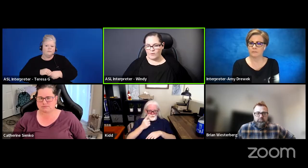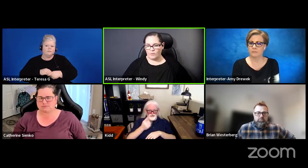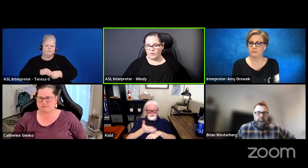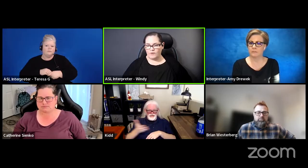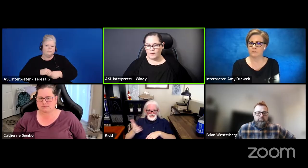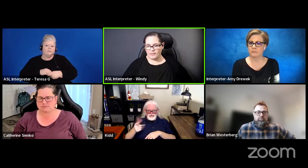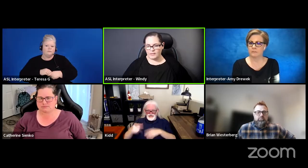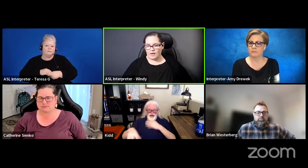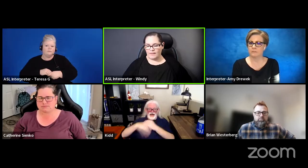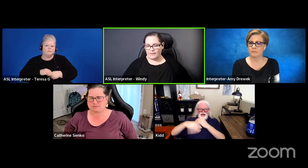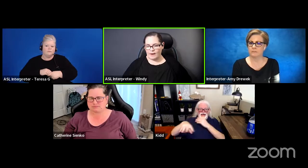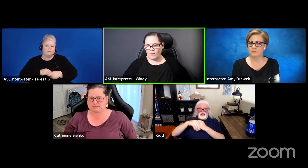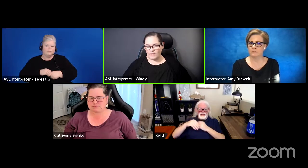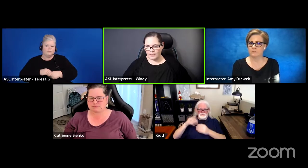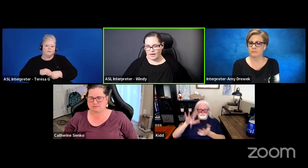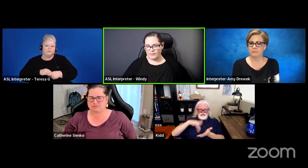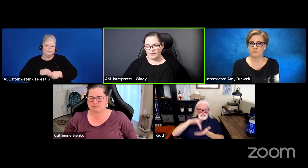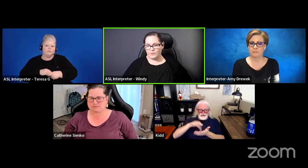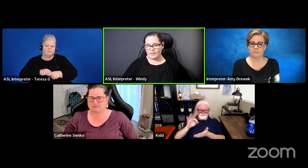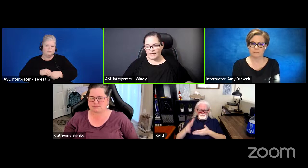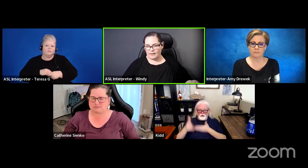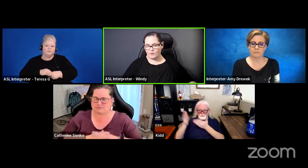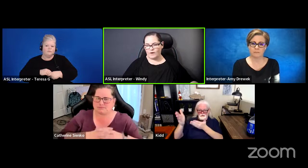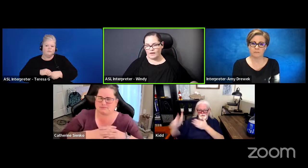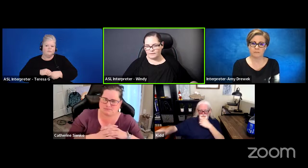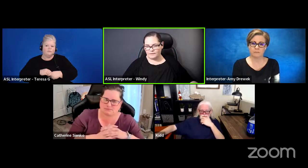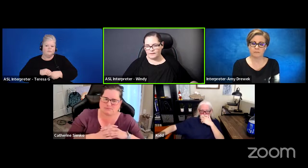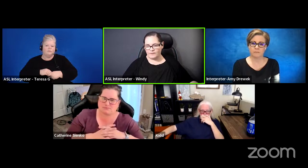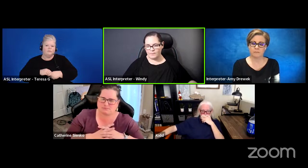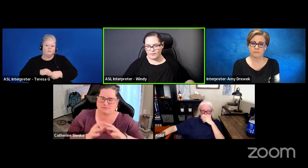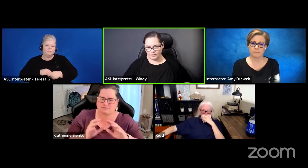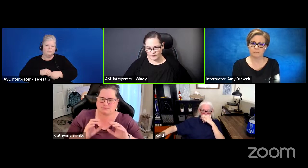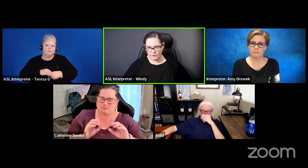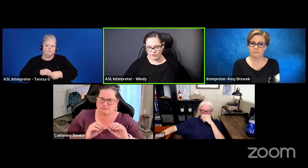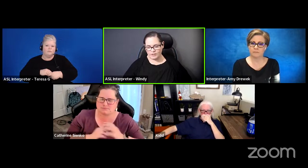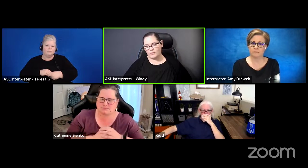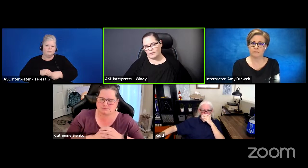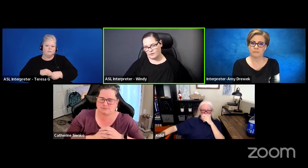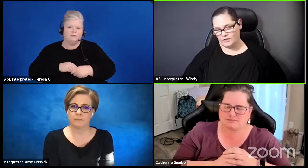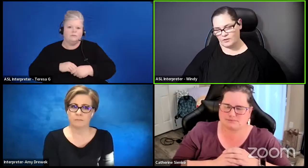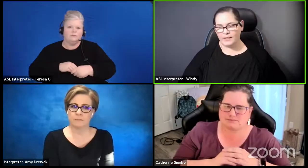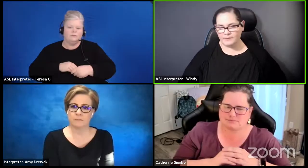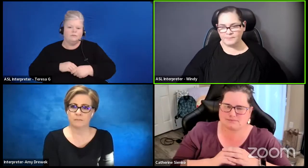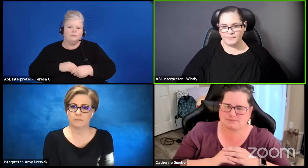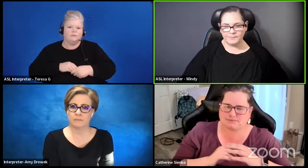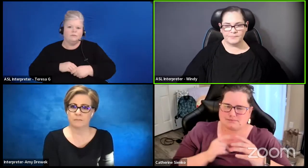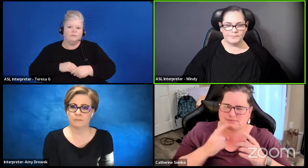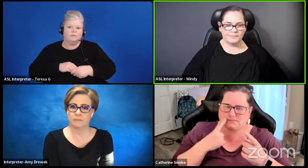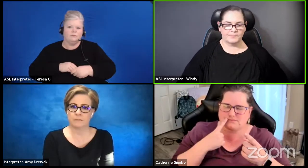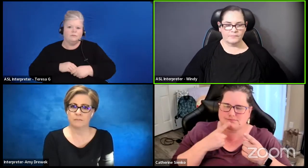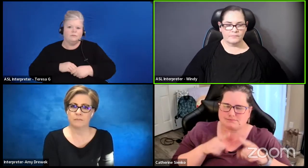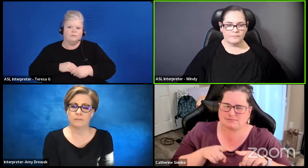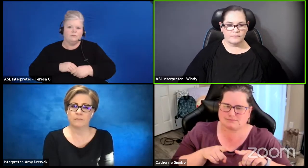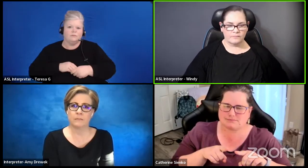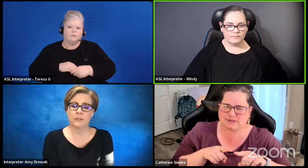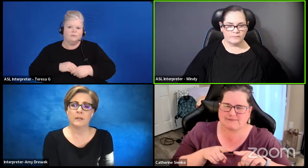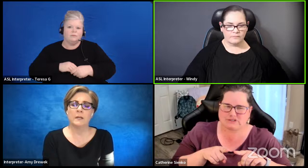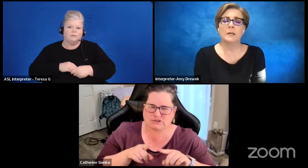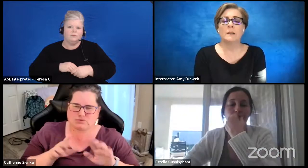Right now, we're focused on that one topic, so we can't move off in the middle of a motion to another topic.